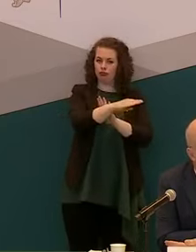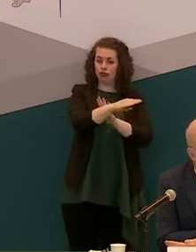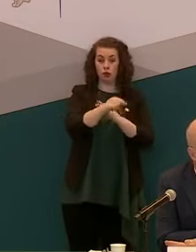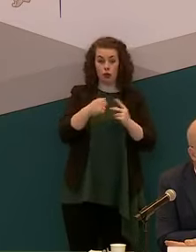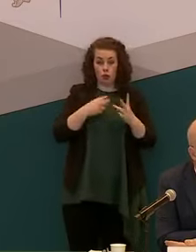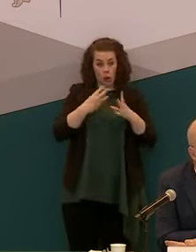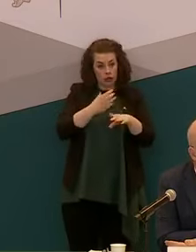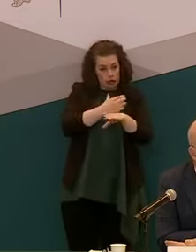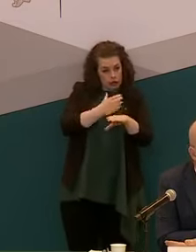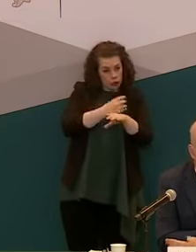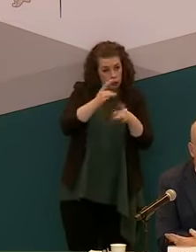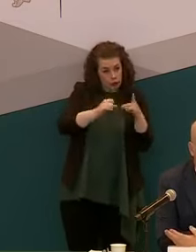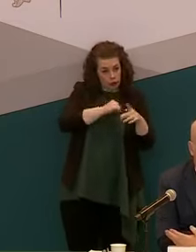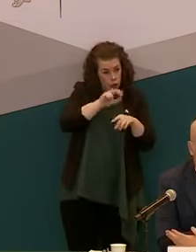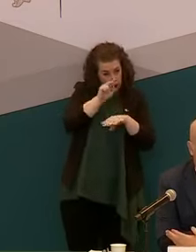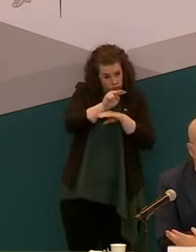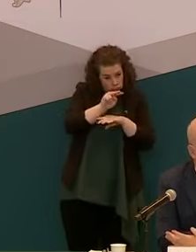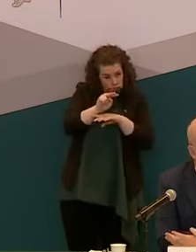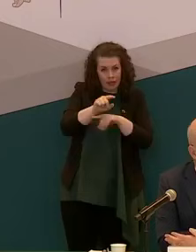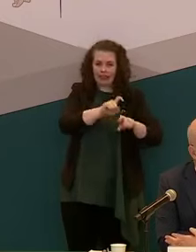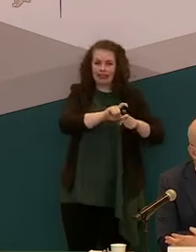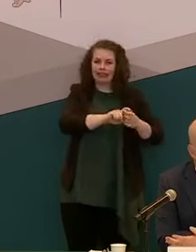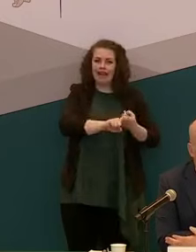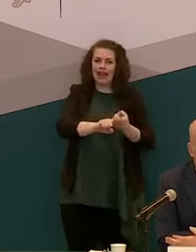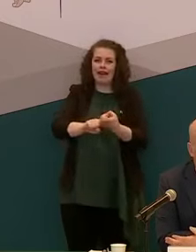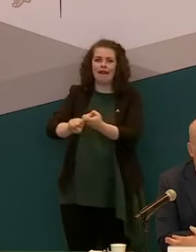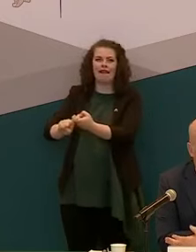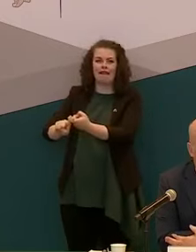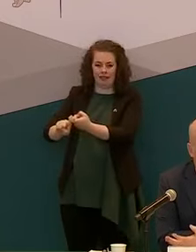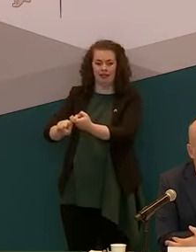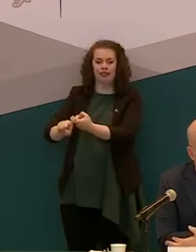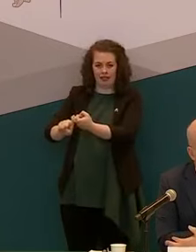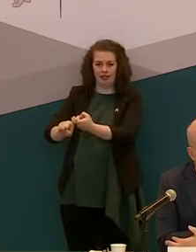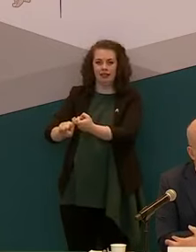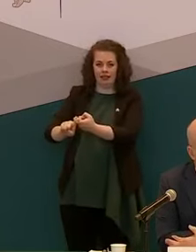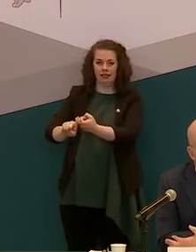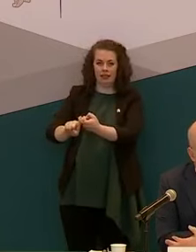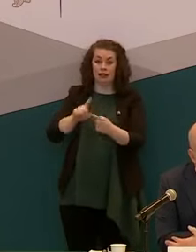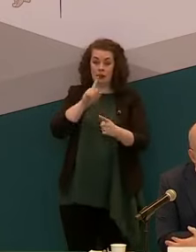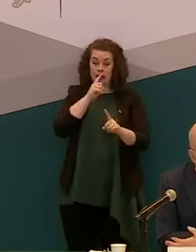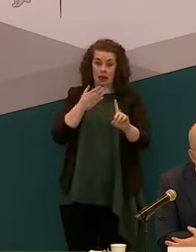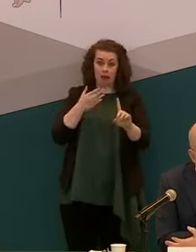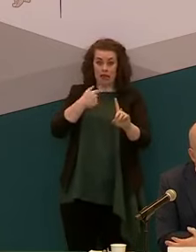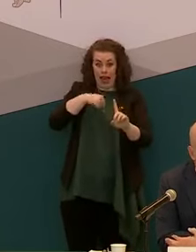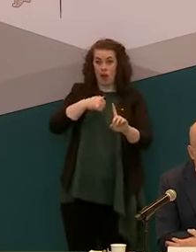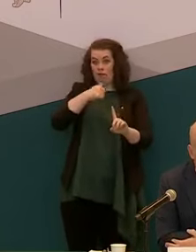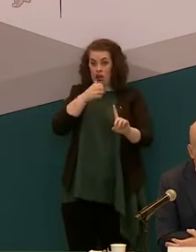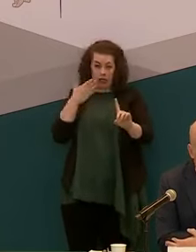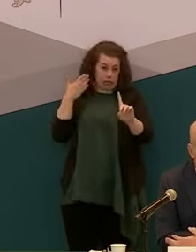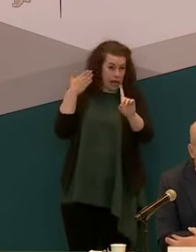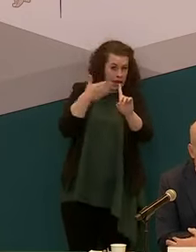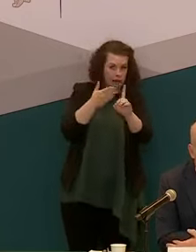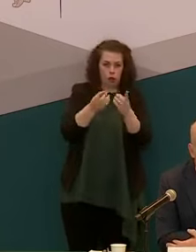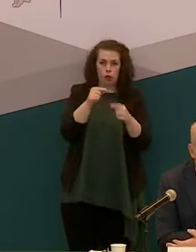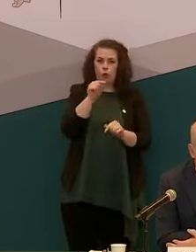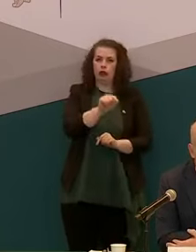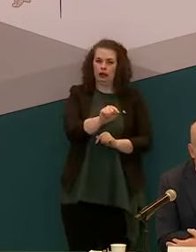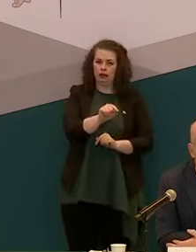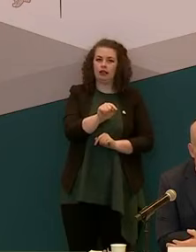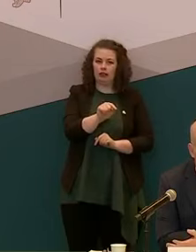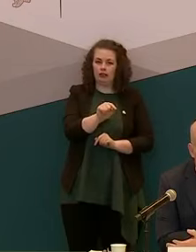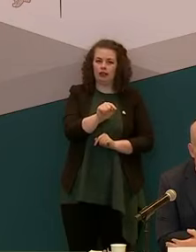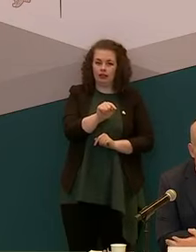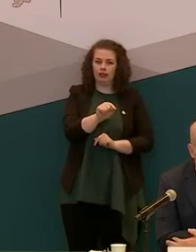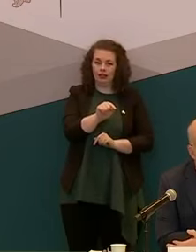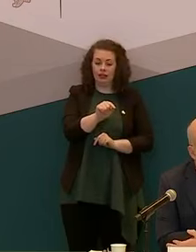to monitor that to confirm that that's the case. But as an objective, which was our primary objective, was, and I use these words on a